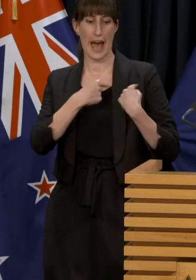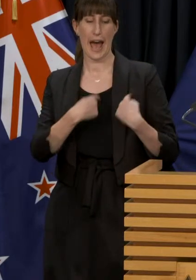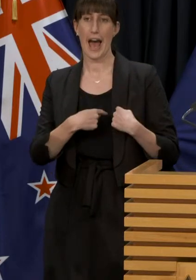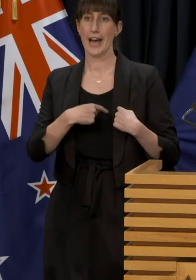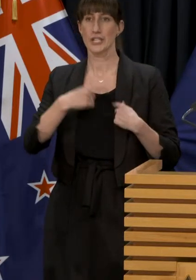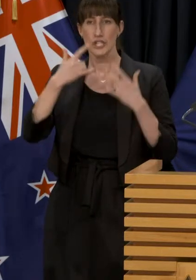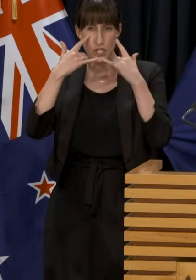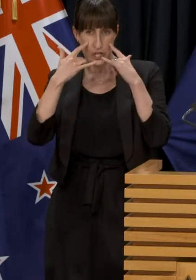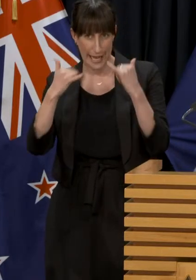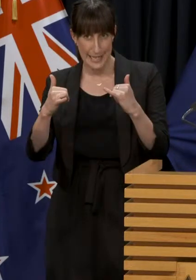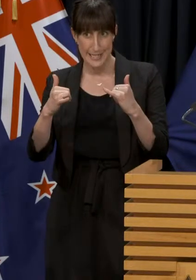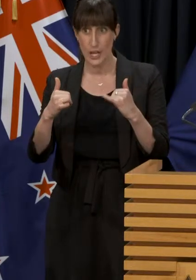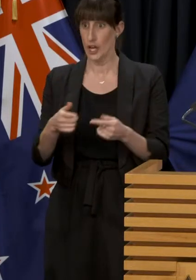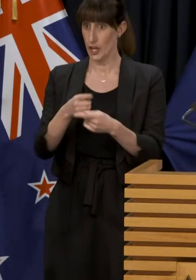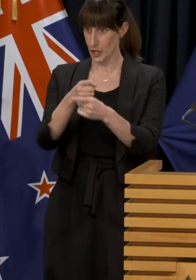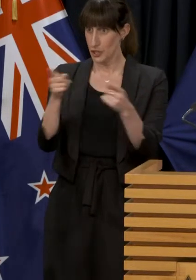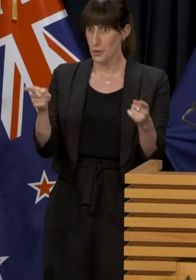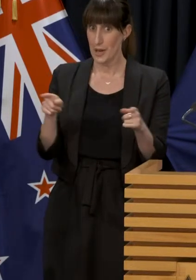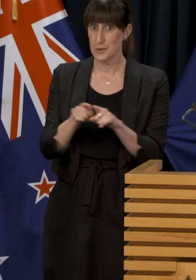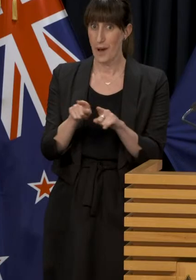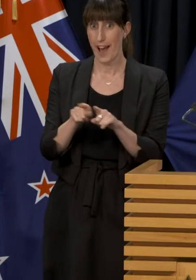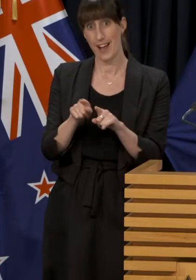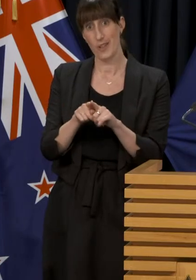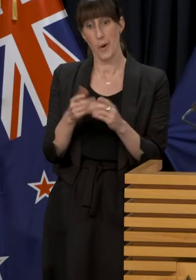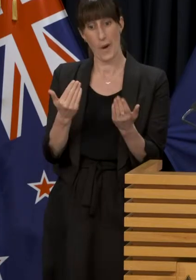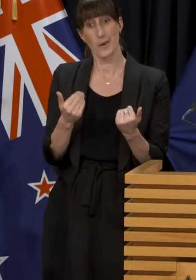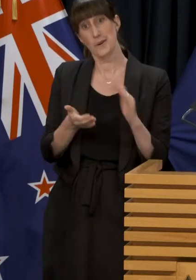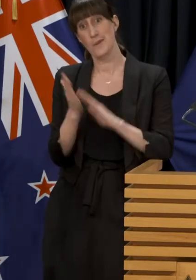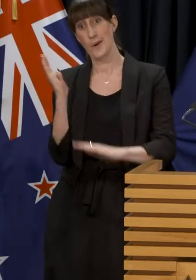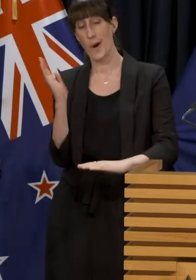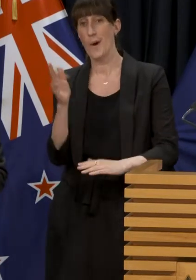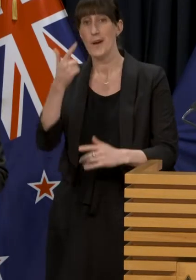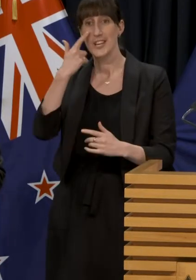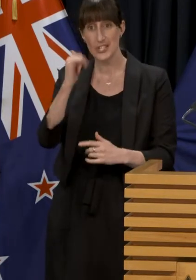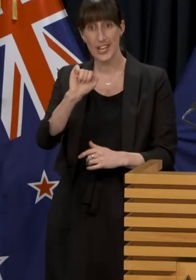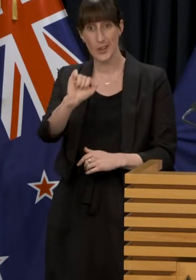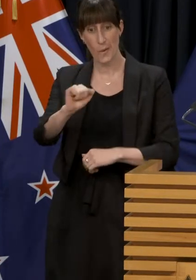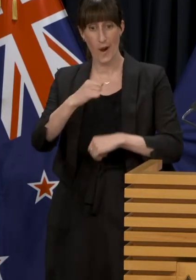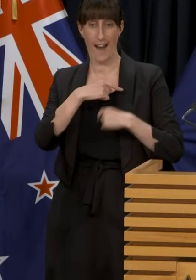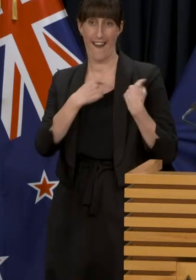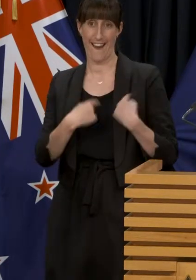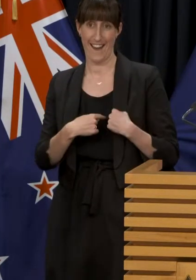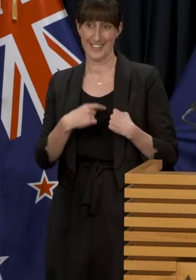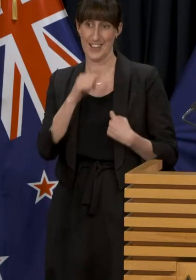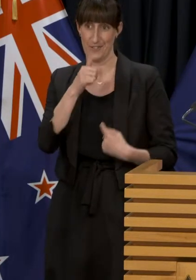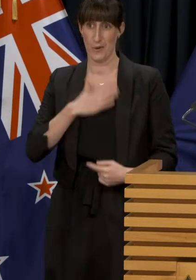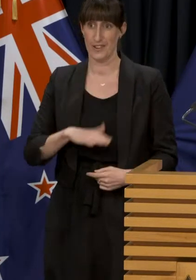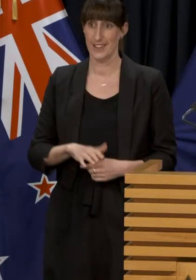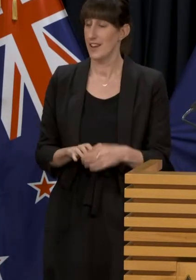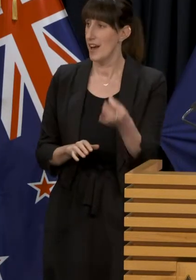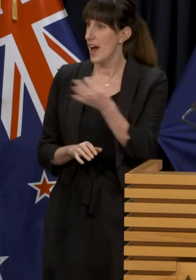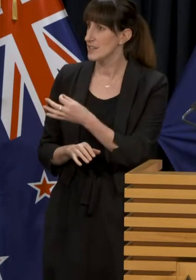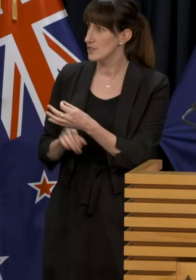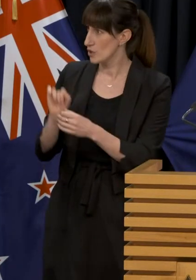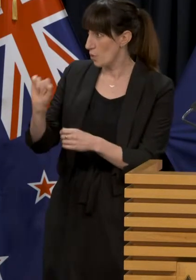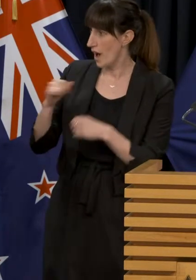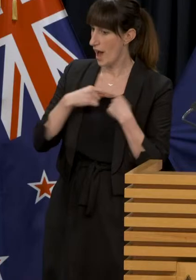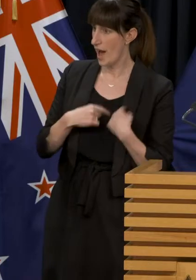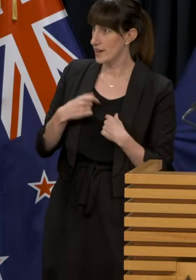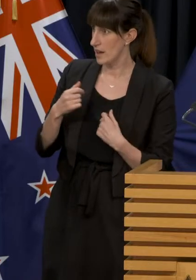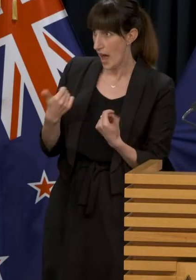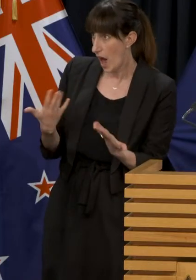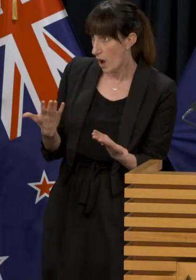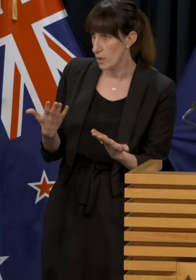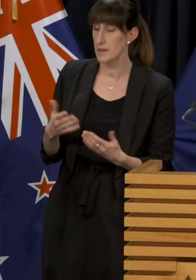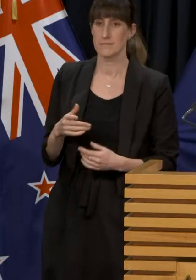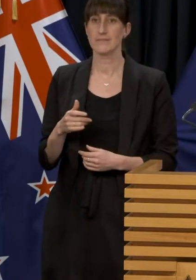all welcome too. We care about your health as well. You're welcome to go and see them if you wish to. My heart is fine. It's